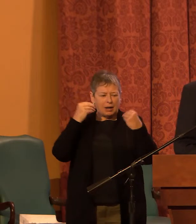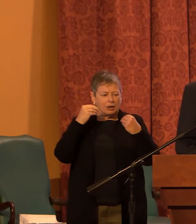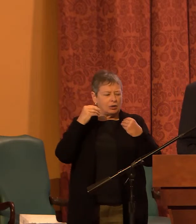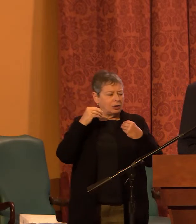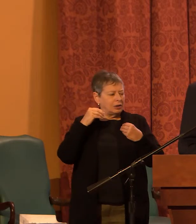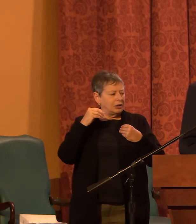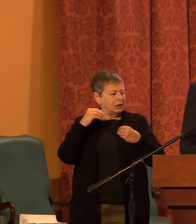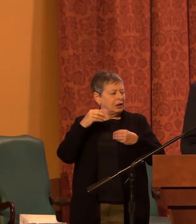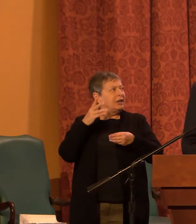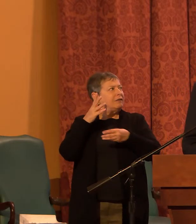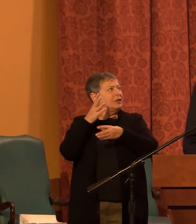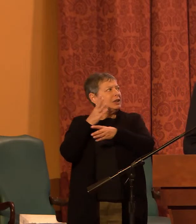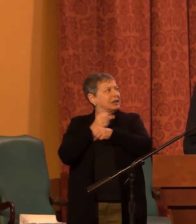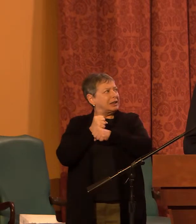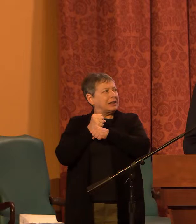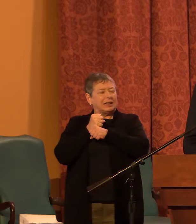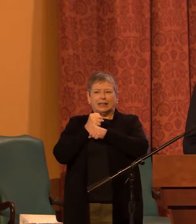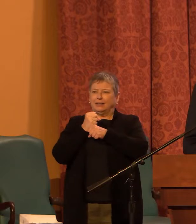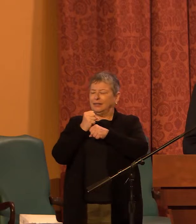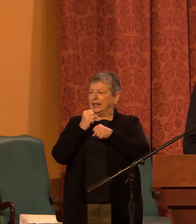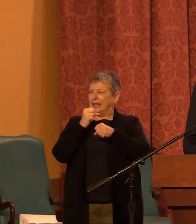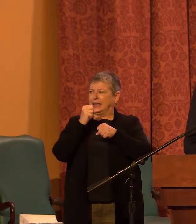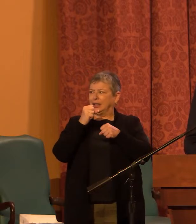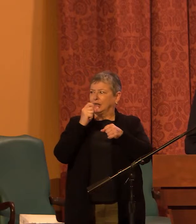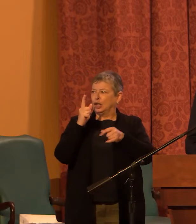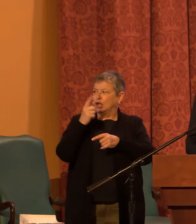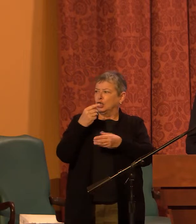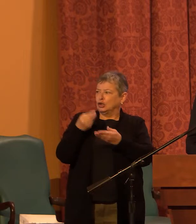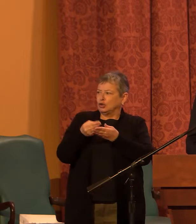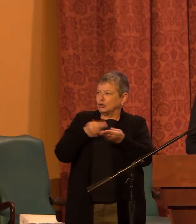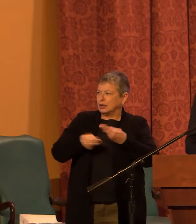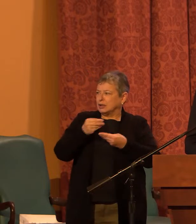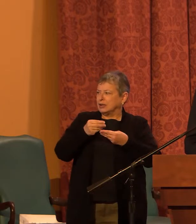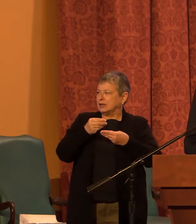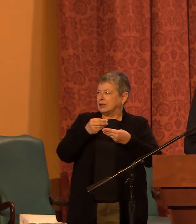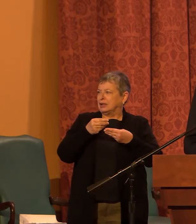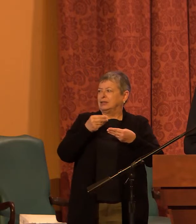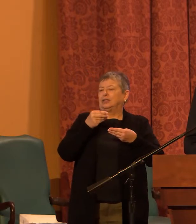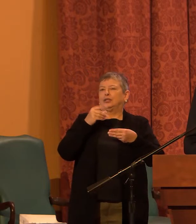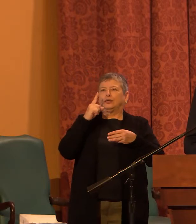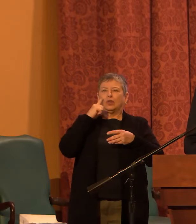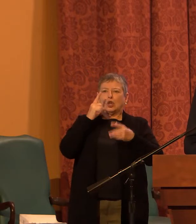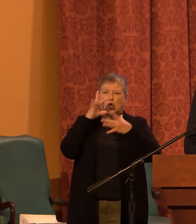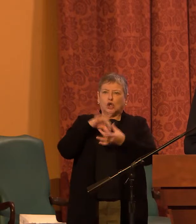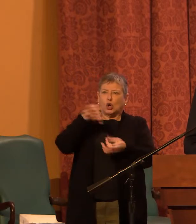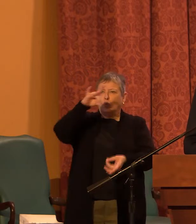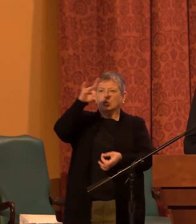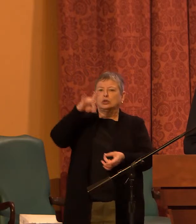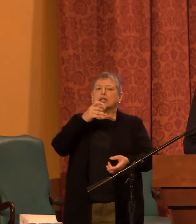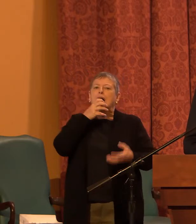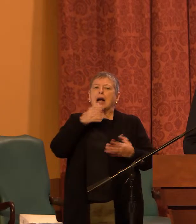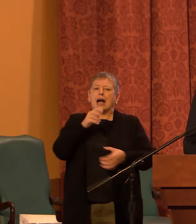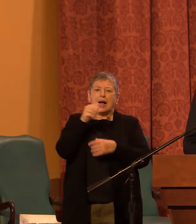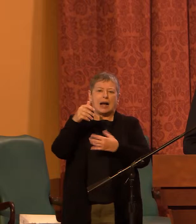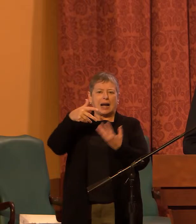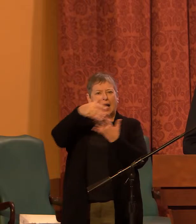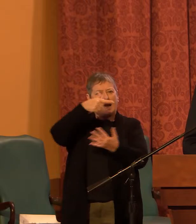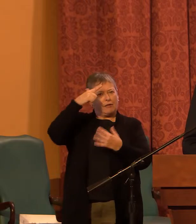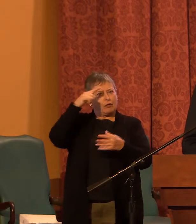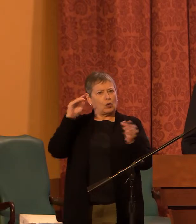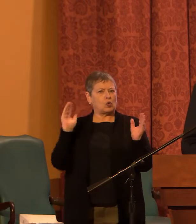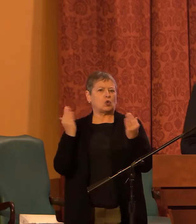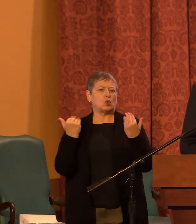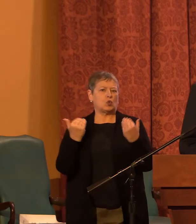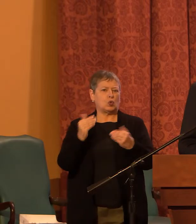get you to trade your heroes for ghosts, hot ashes for trees, hot air for a cool breeze,